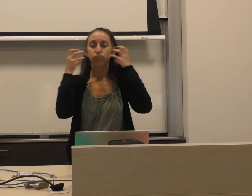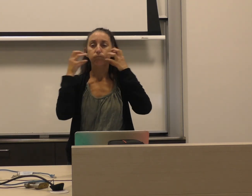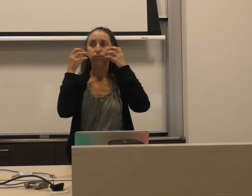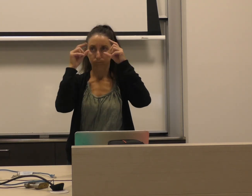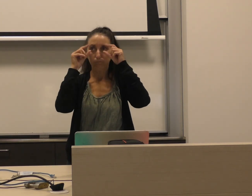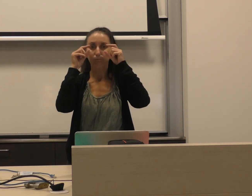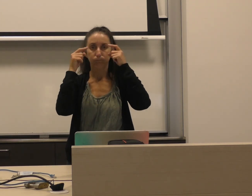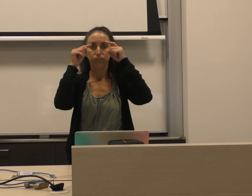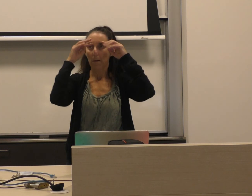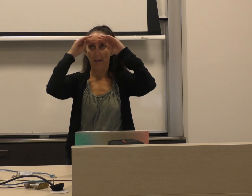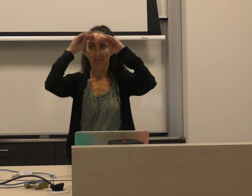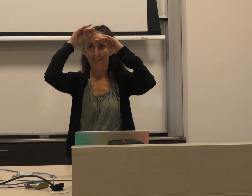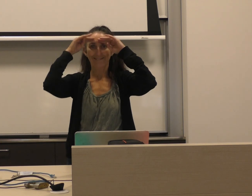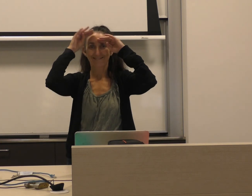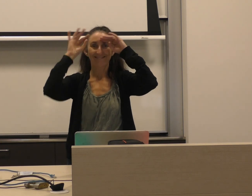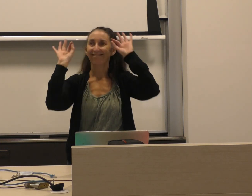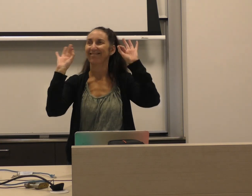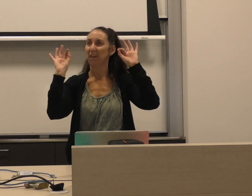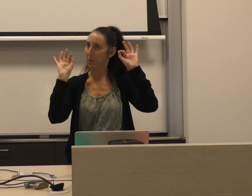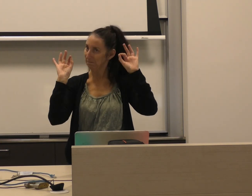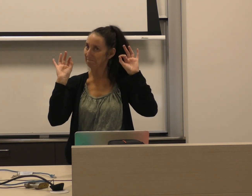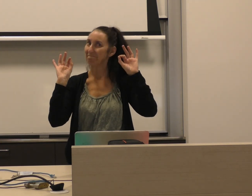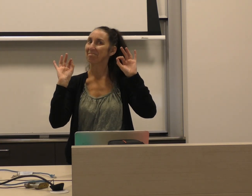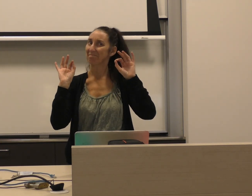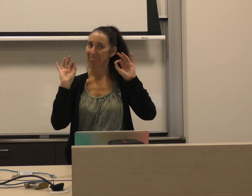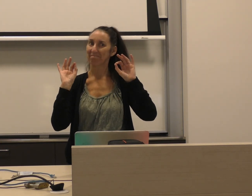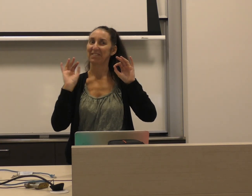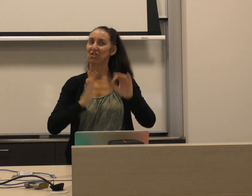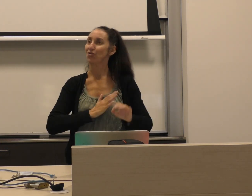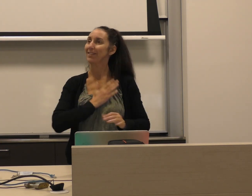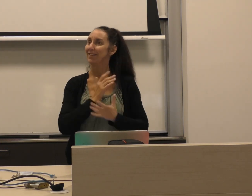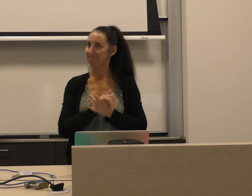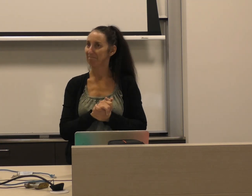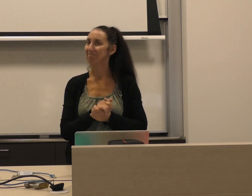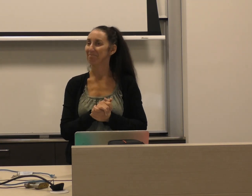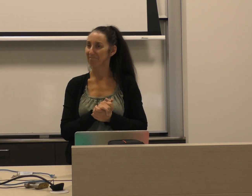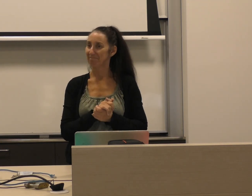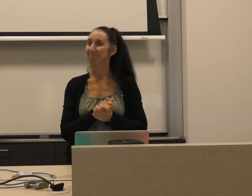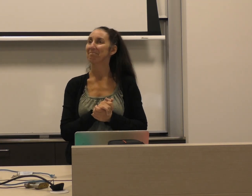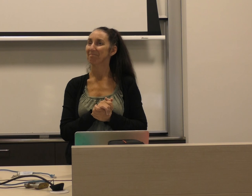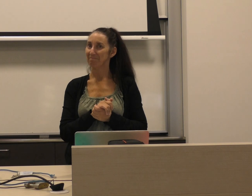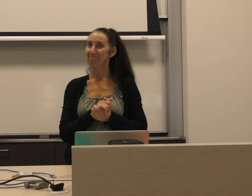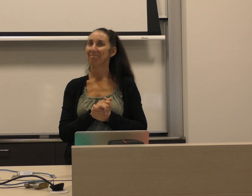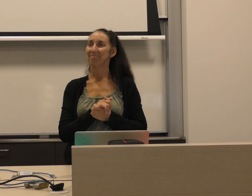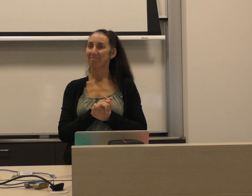could use their eyes and their cheeks more, but not their eyebrows as much. How interesting